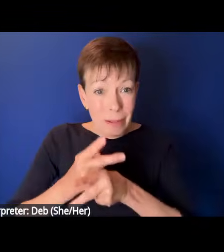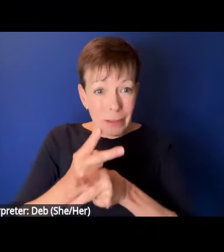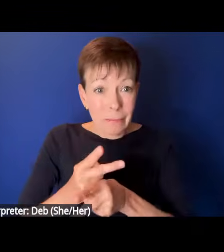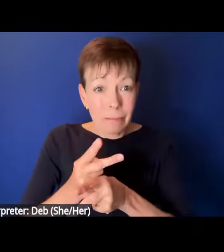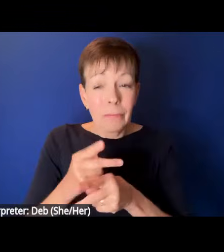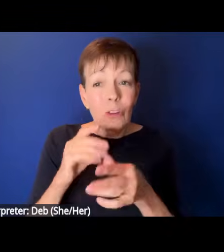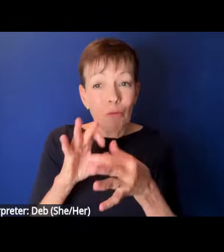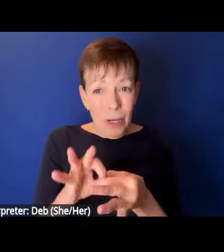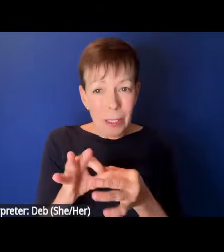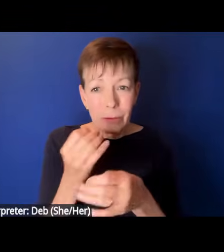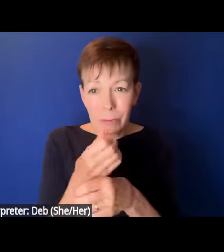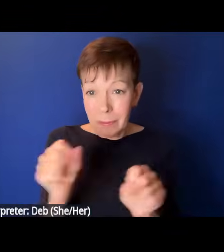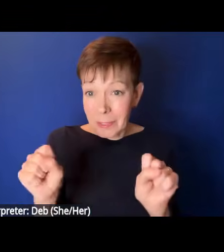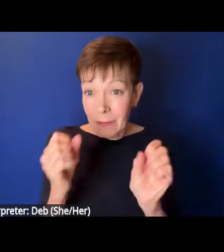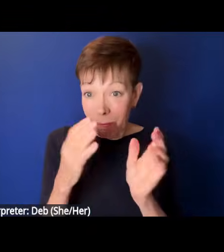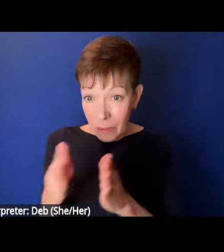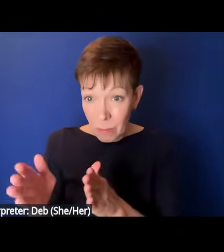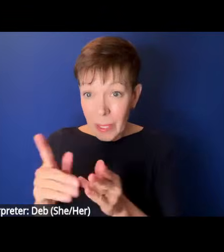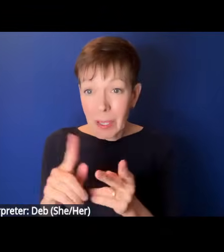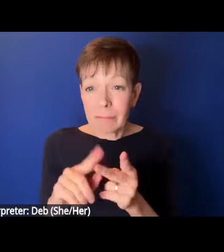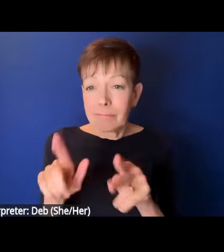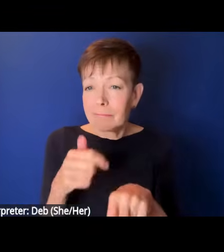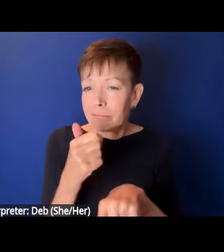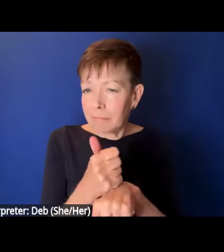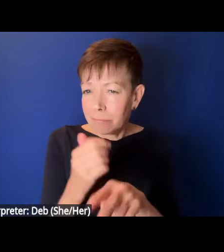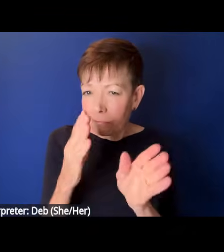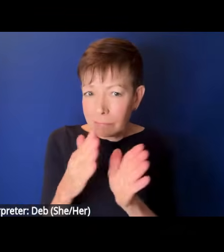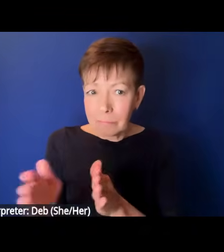about the safety plan and implementation plan,